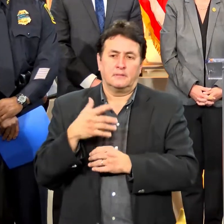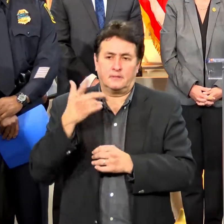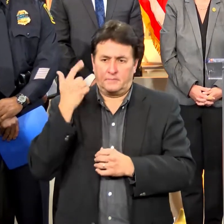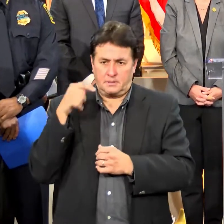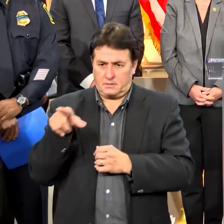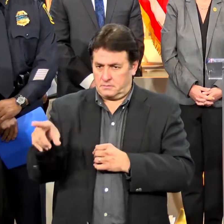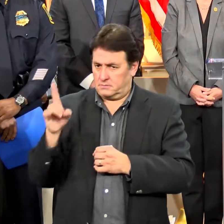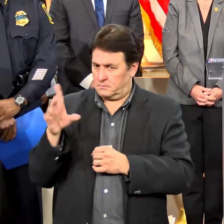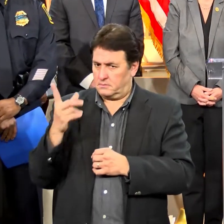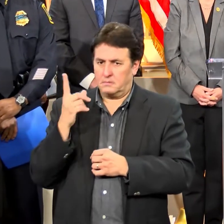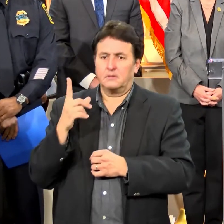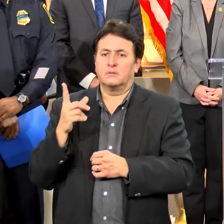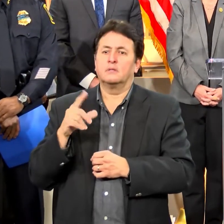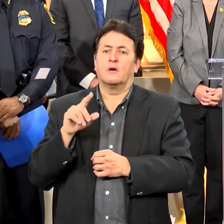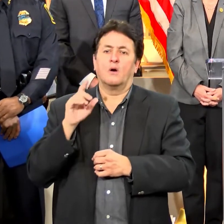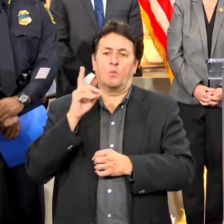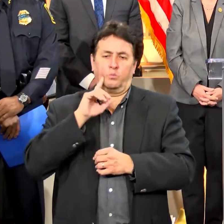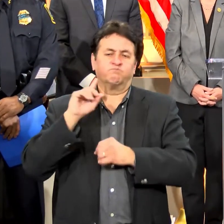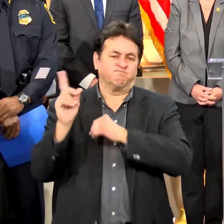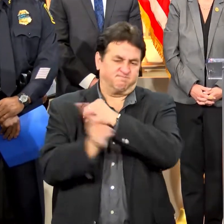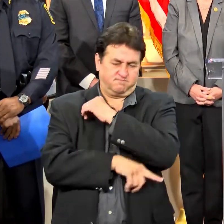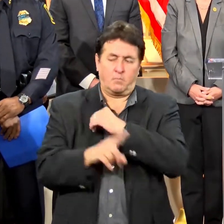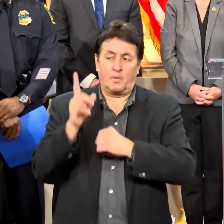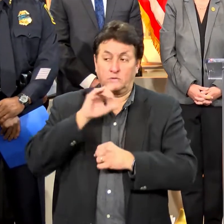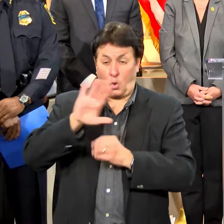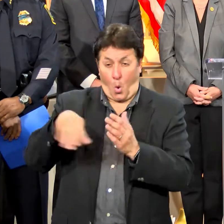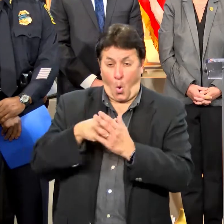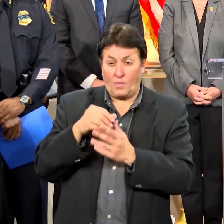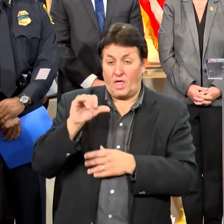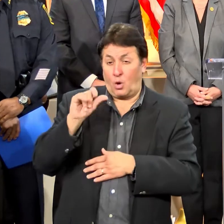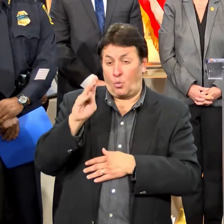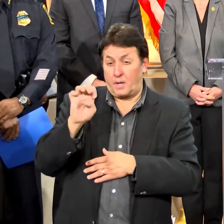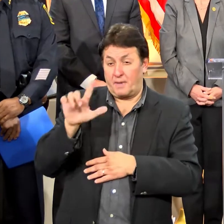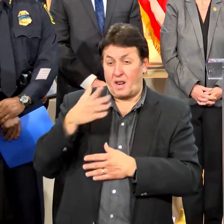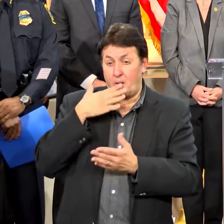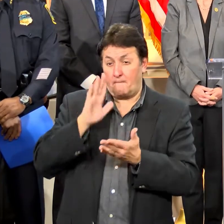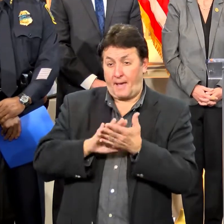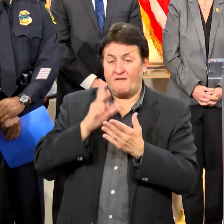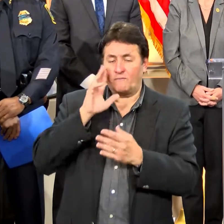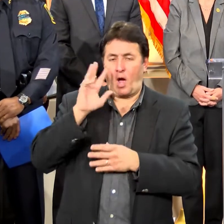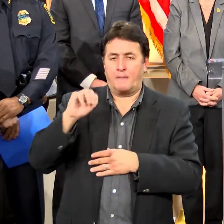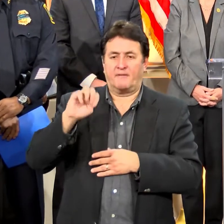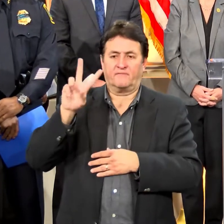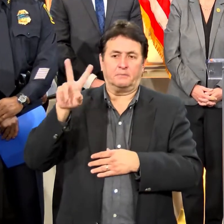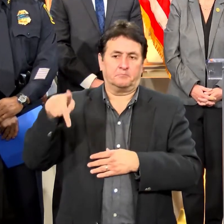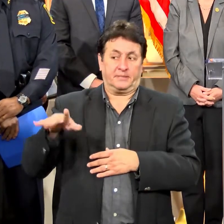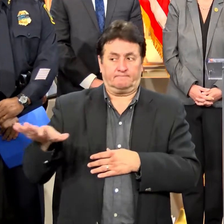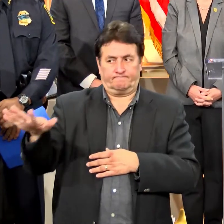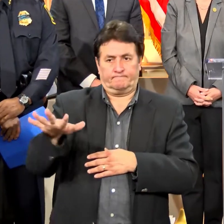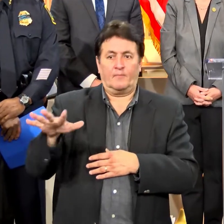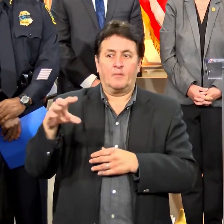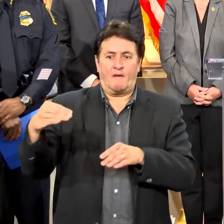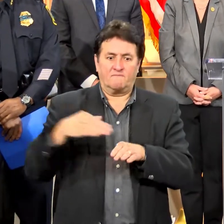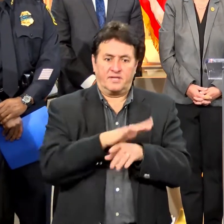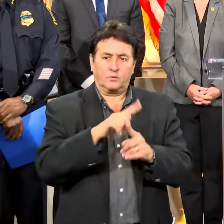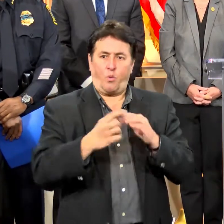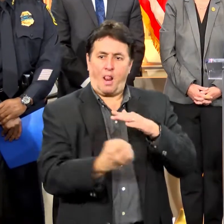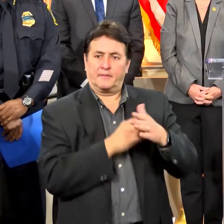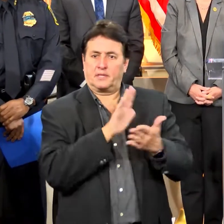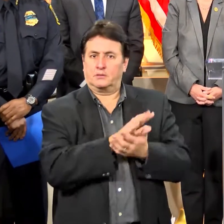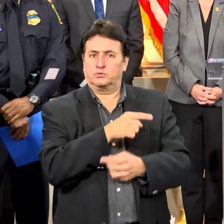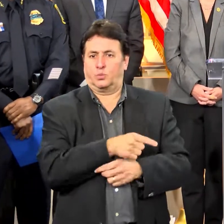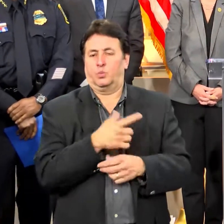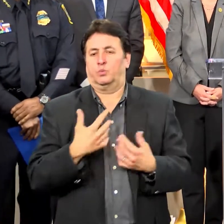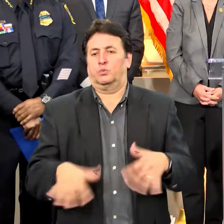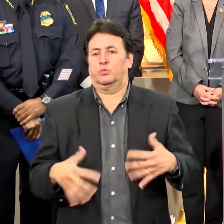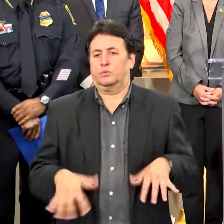criminal activity of MVP Food Store. Chapter 125 has been an effective tool